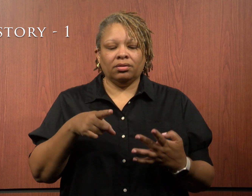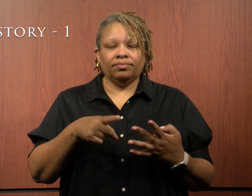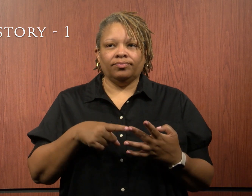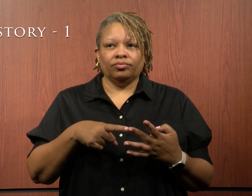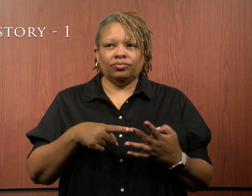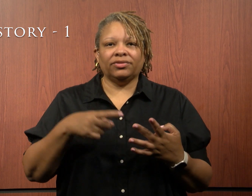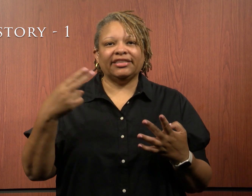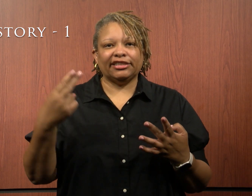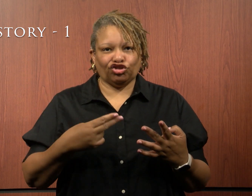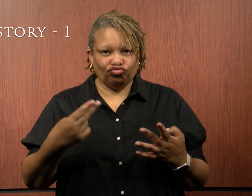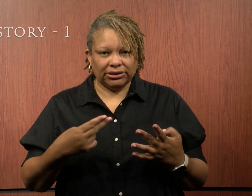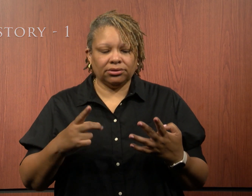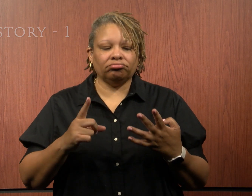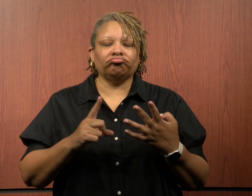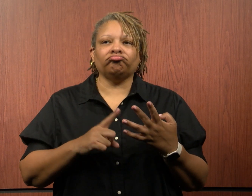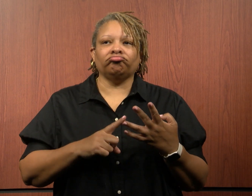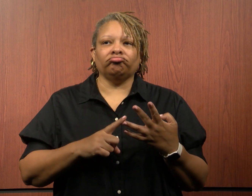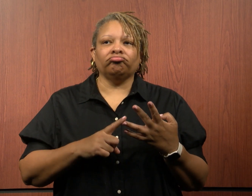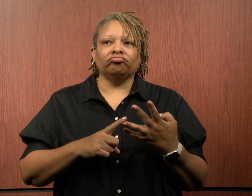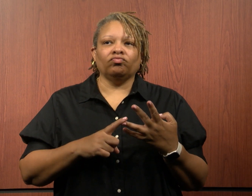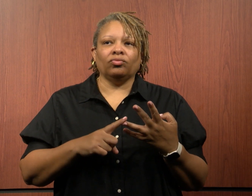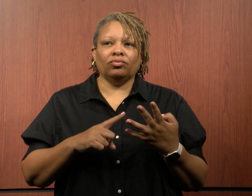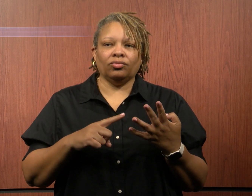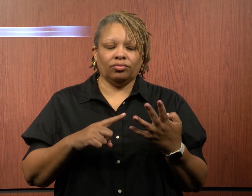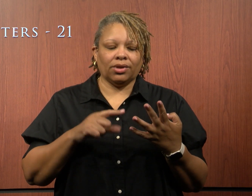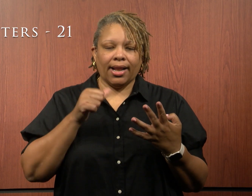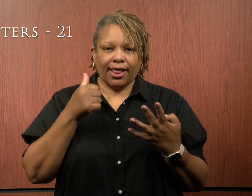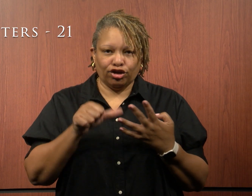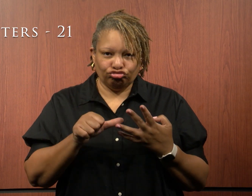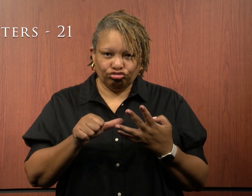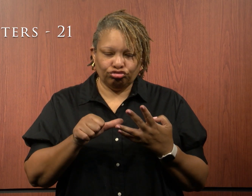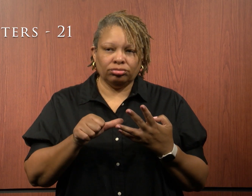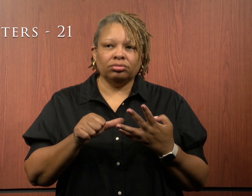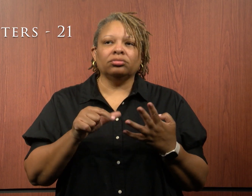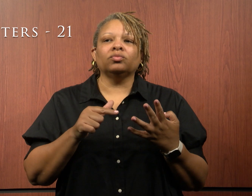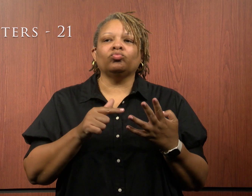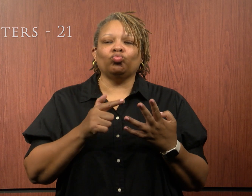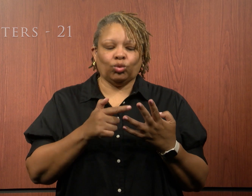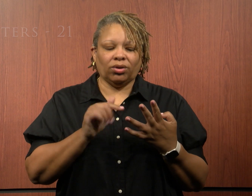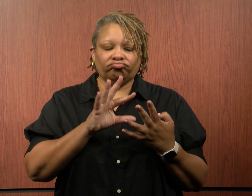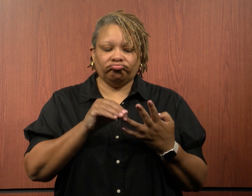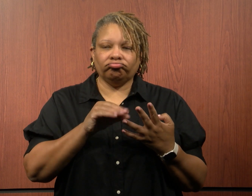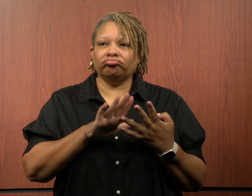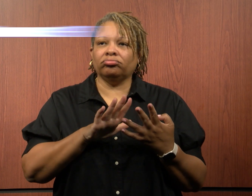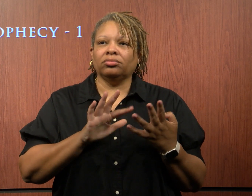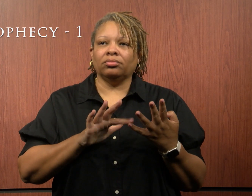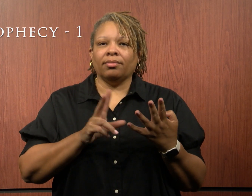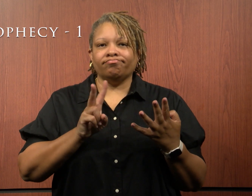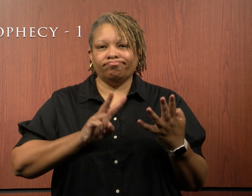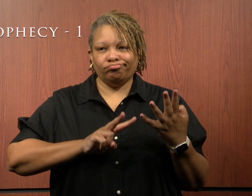of history called Acts. They're followed by 21 epistles or letters, and ends with 1